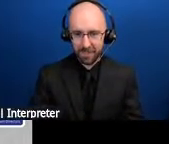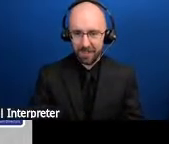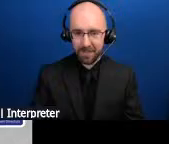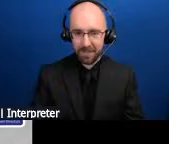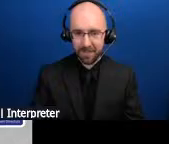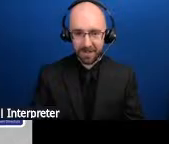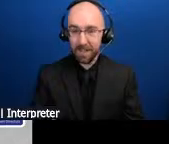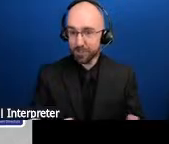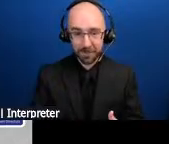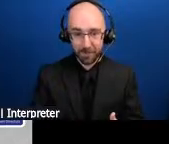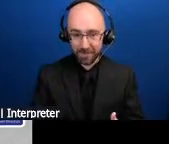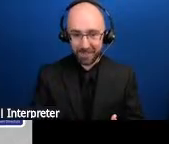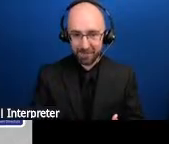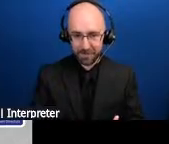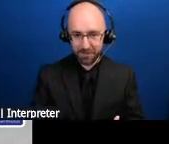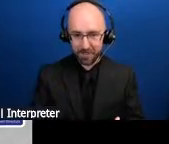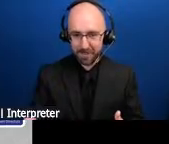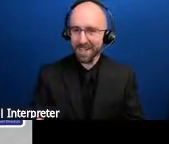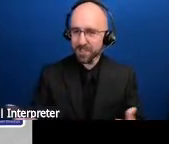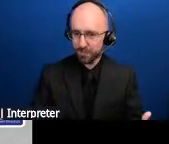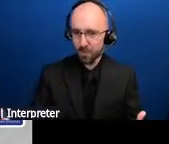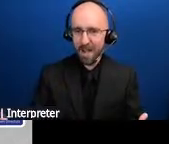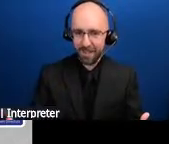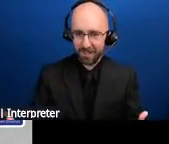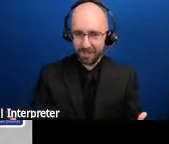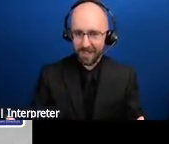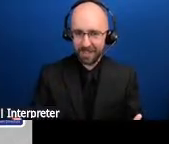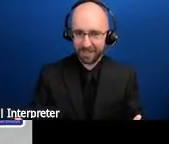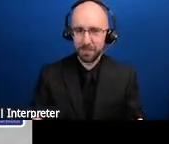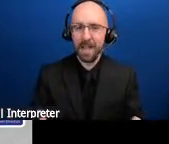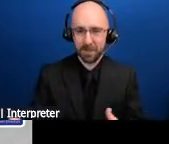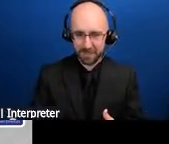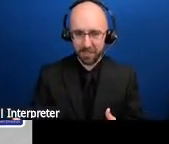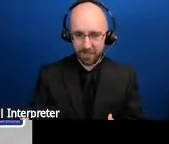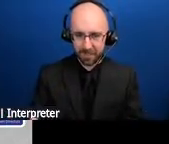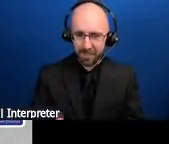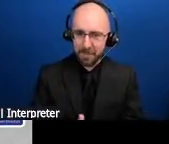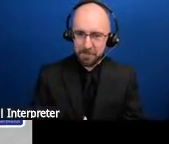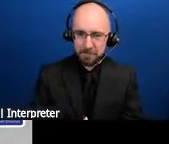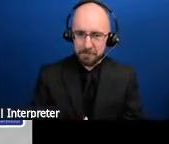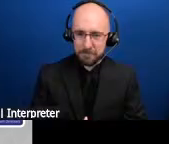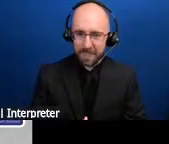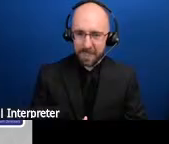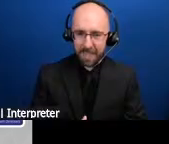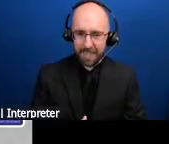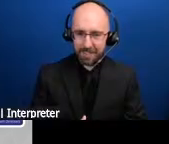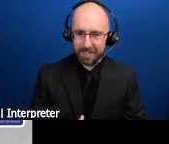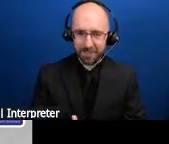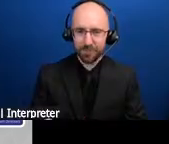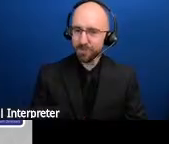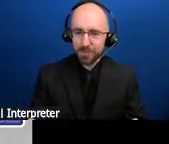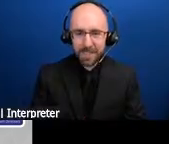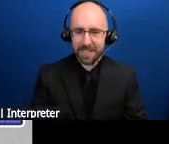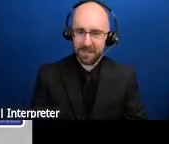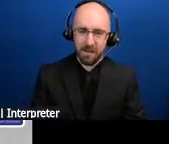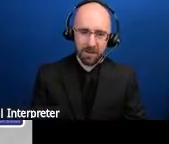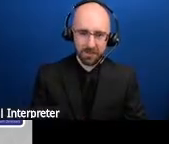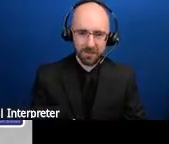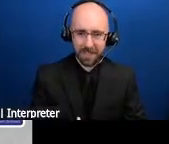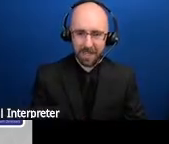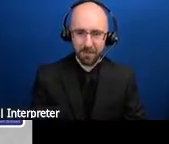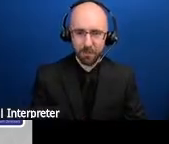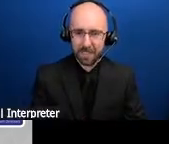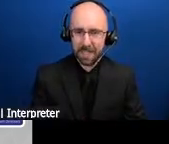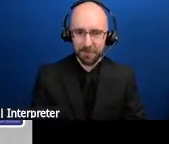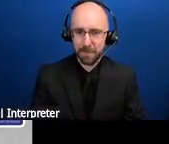services, not just for the state of Missouri, but nationwide as a backup center. And it's truly an